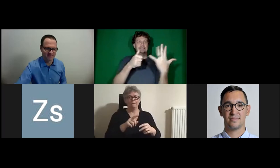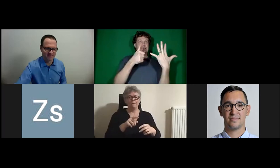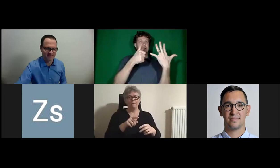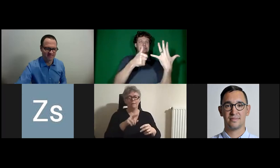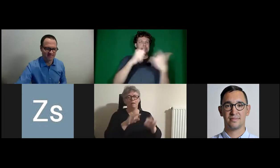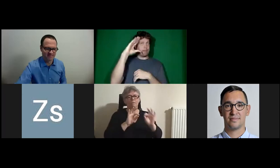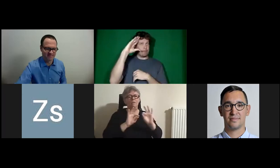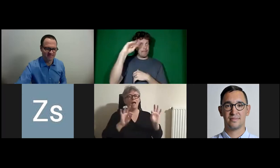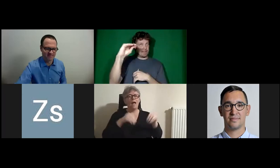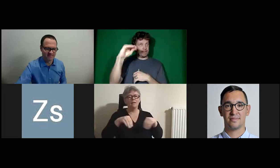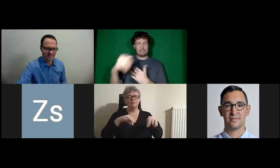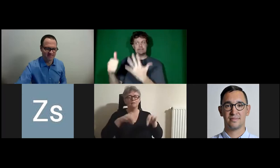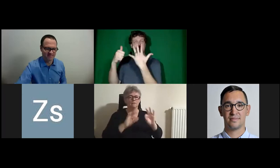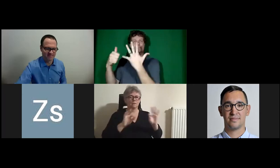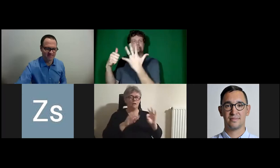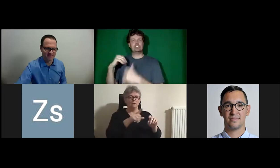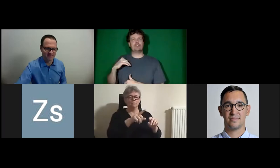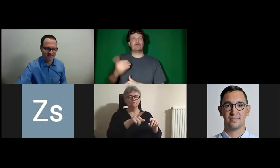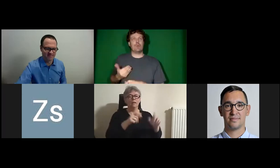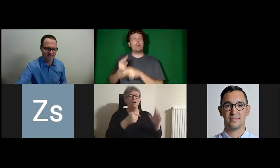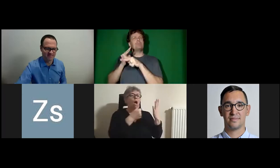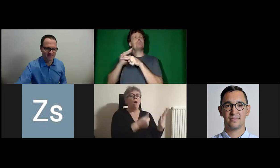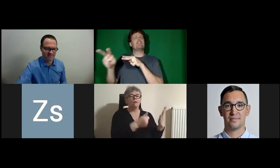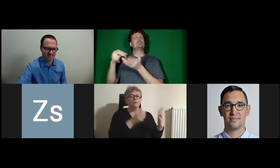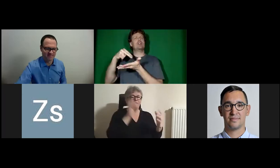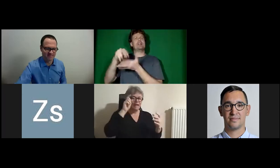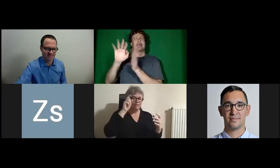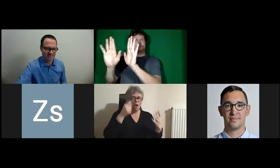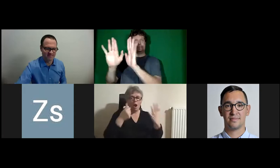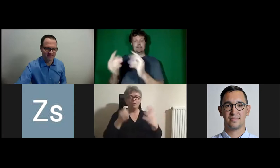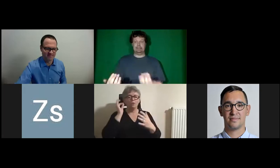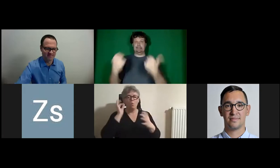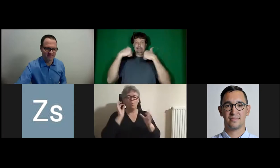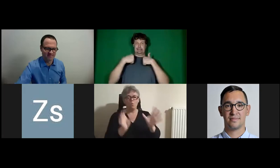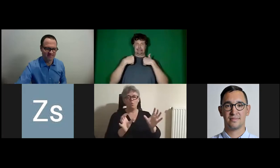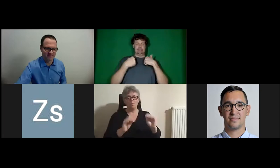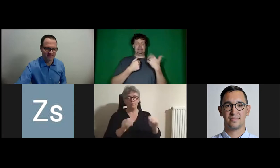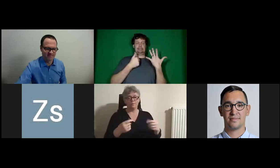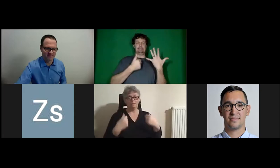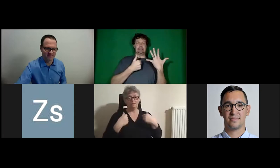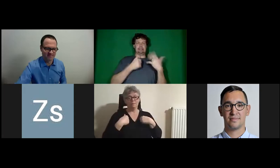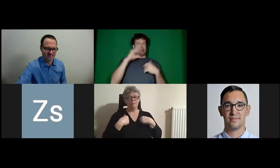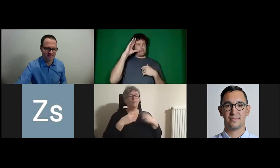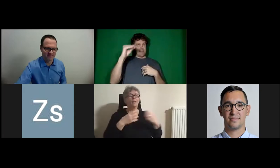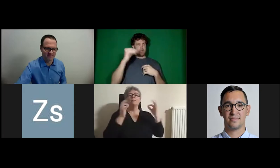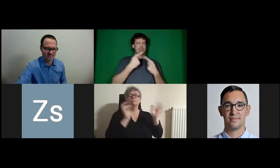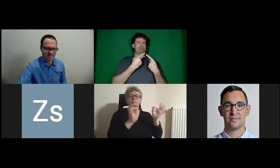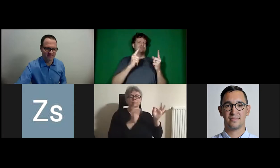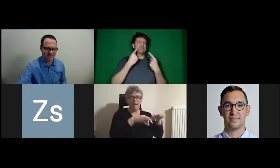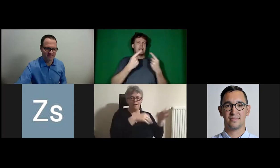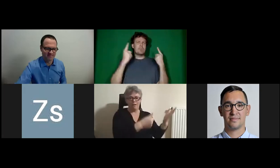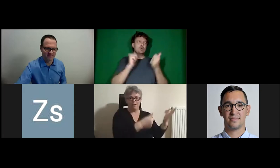I And this time,